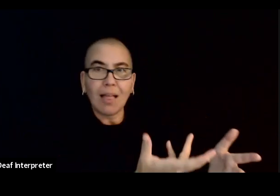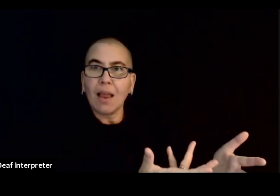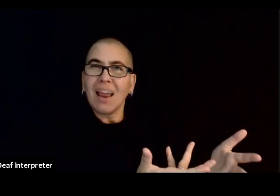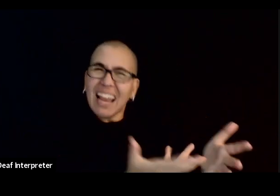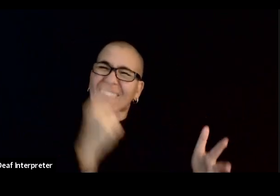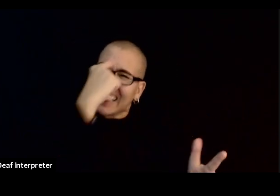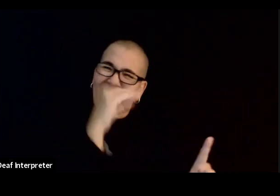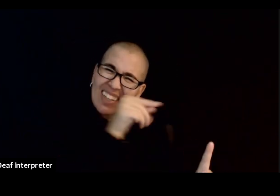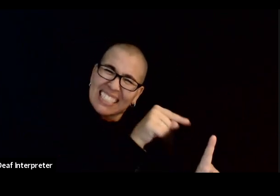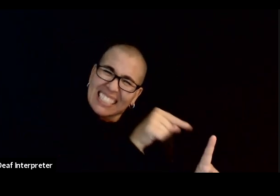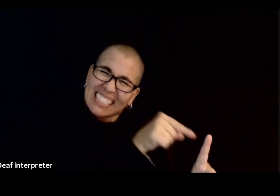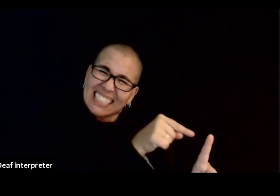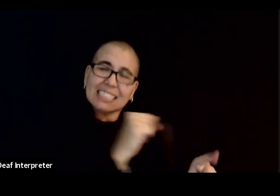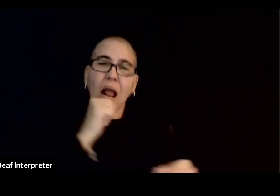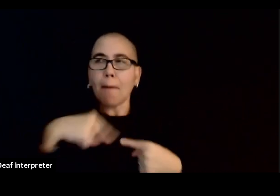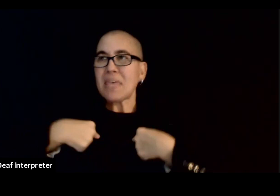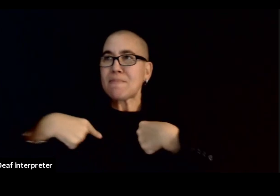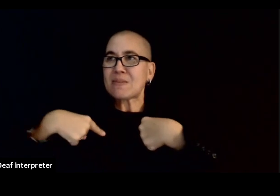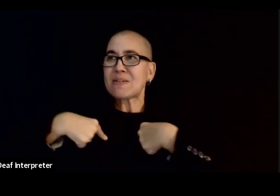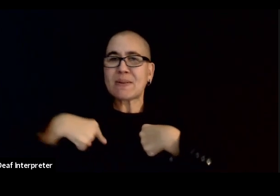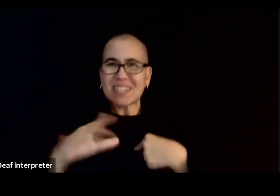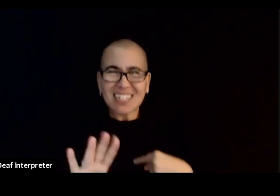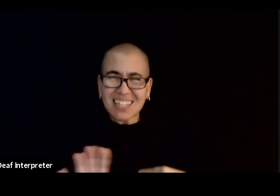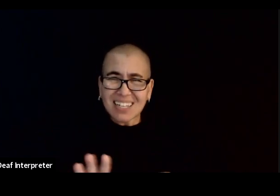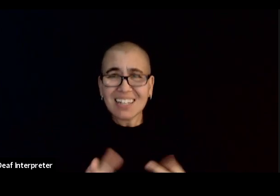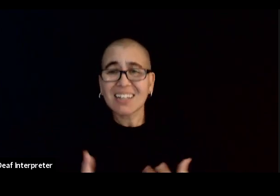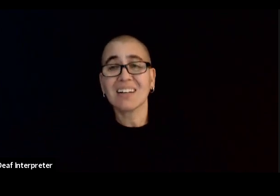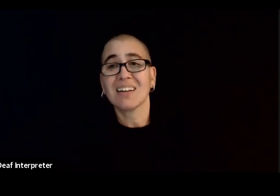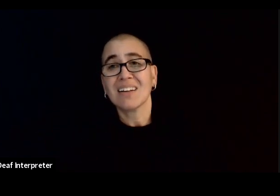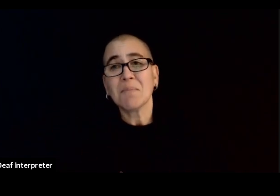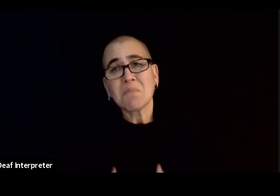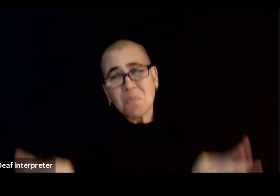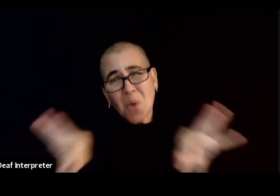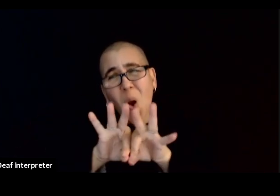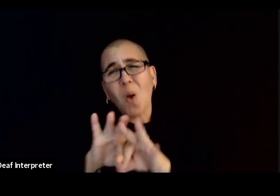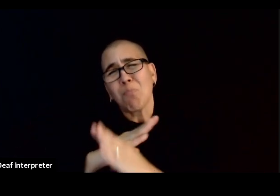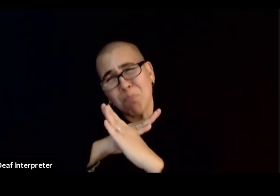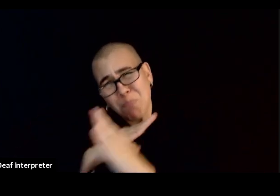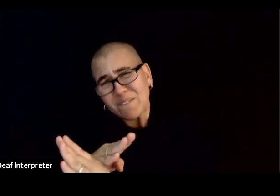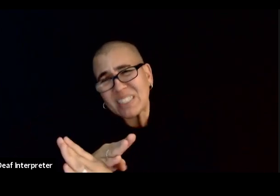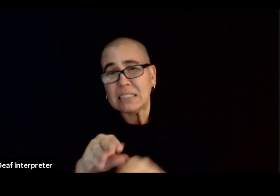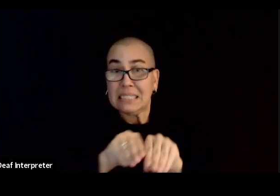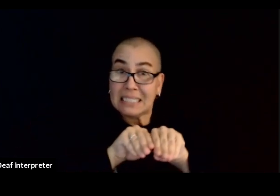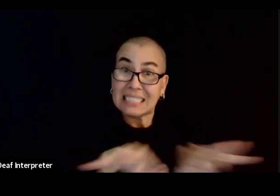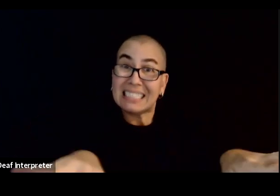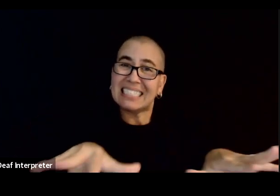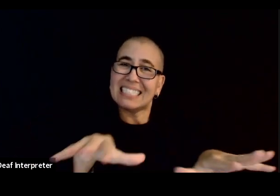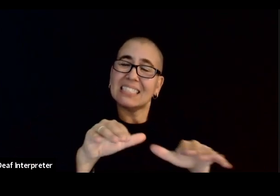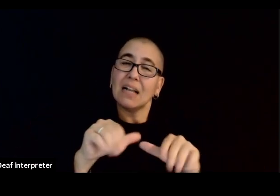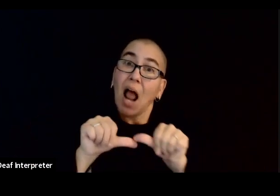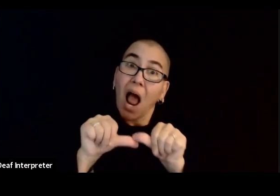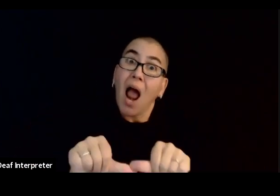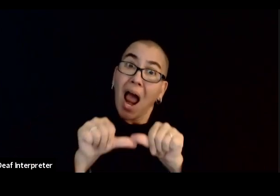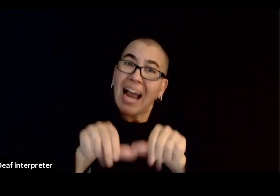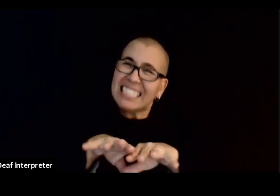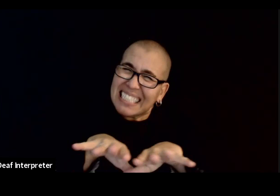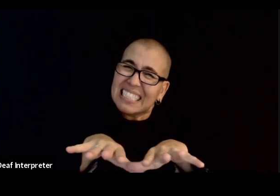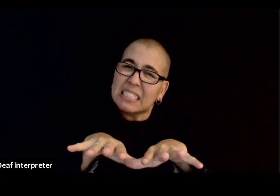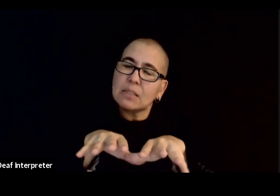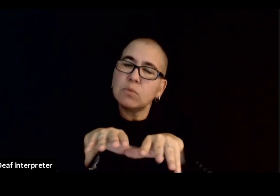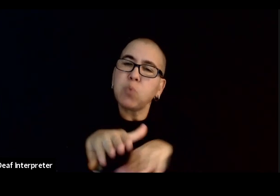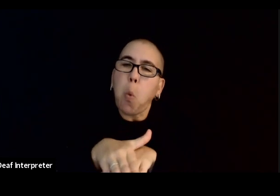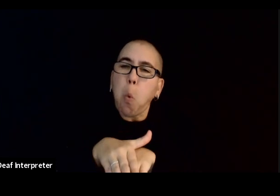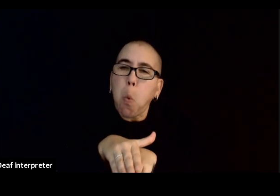to prevent continuing spread of this disease, it's important that we all take